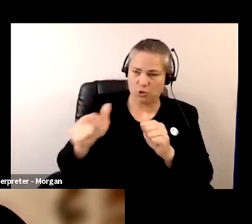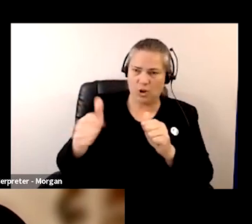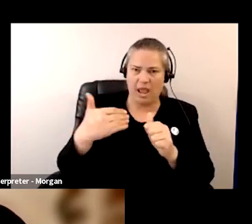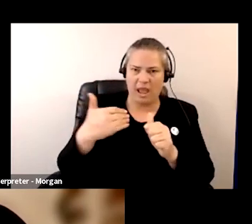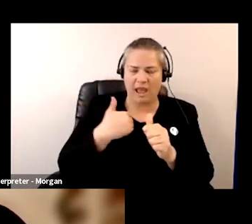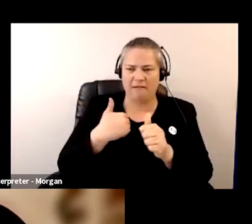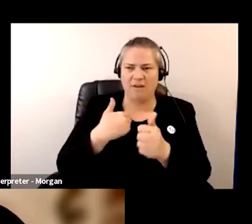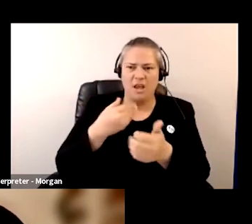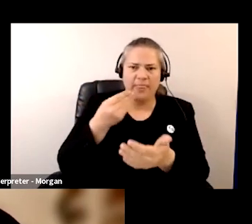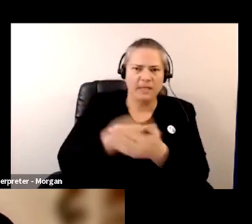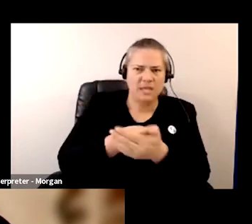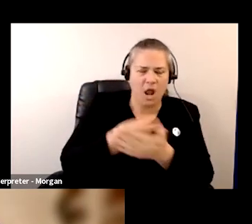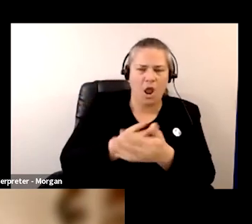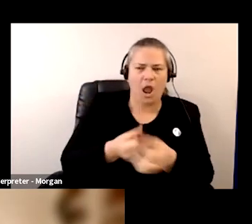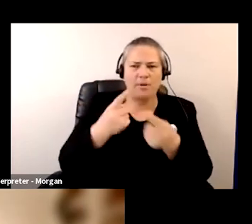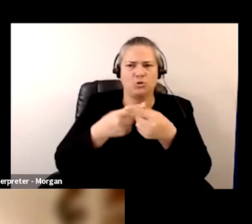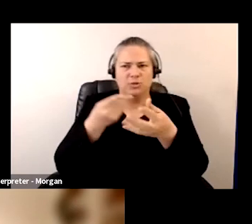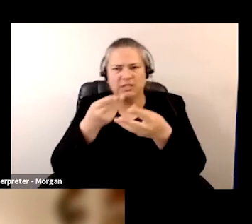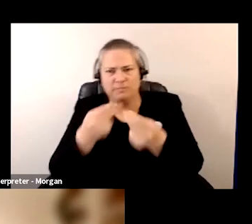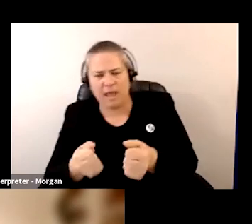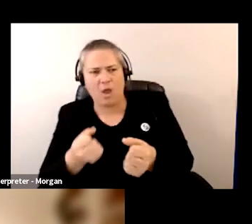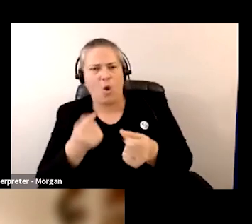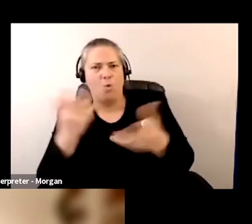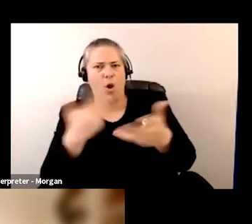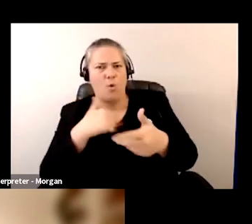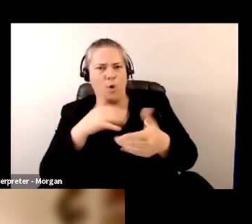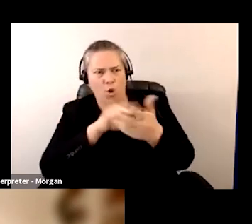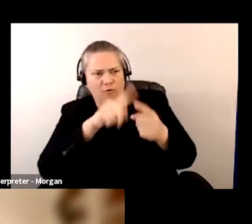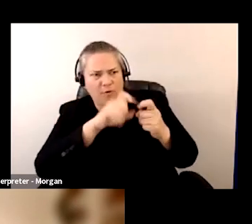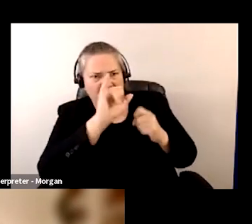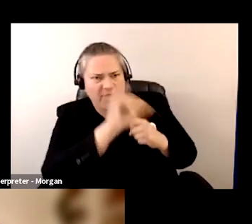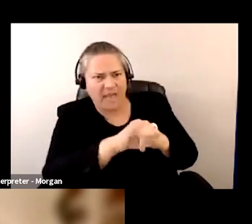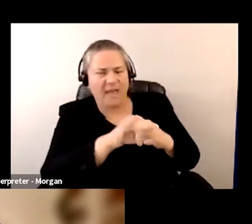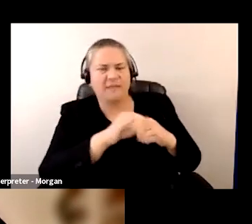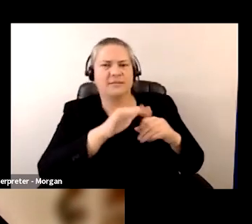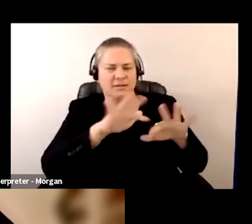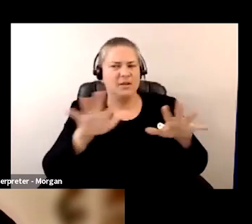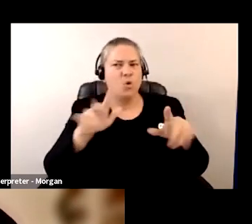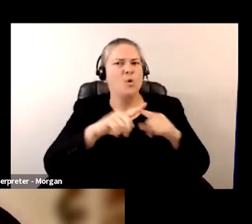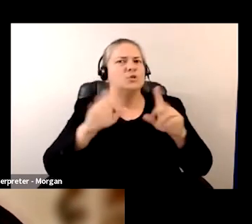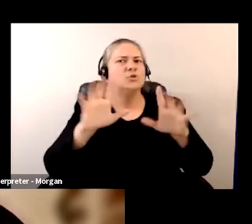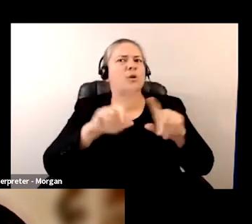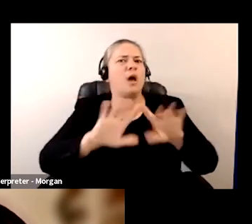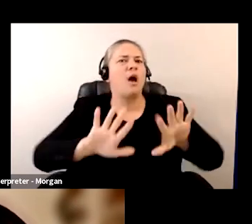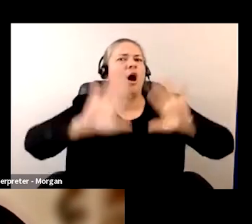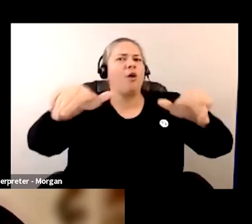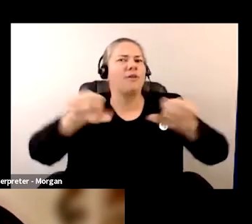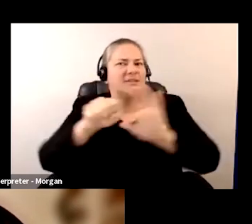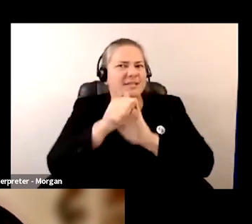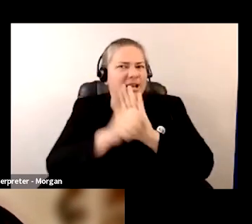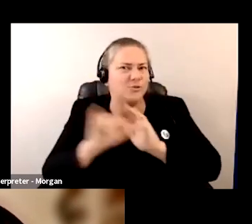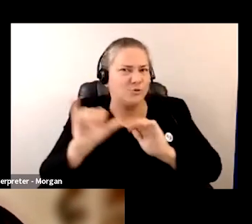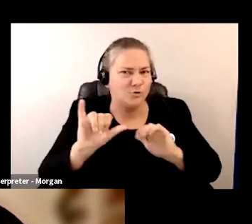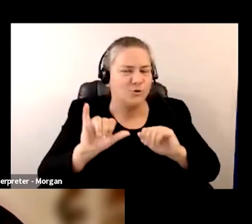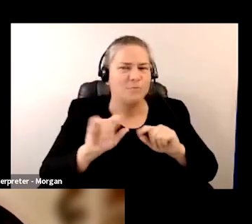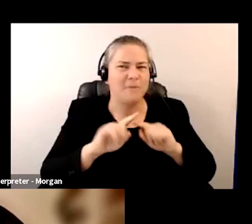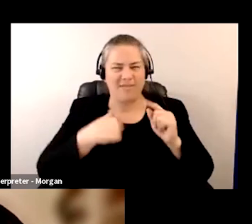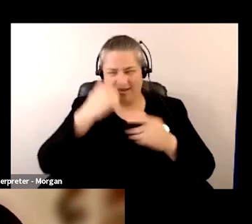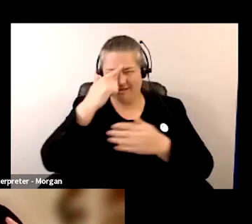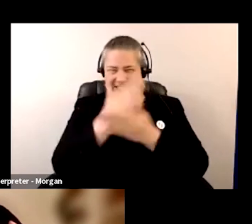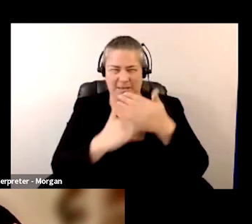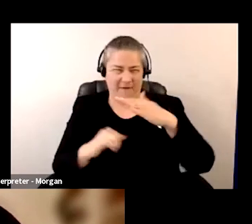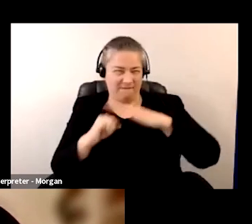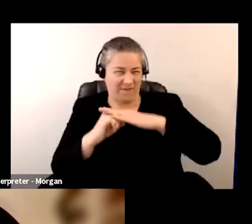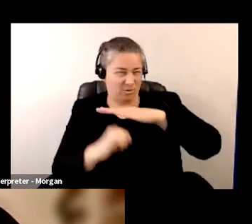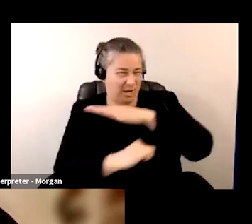being spent and what we can learn from what's happening in other states. But so that's just, I think there's some like foundational spaces